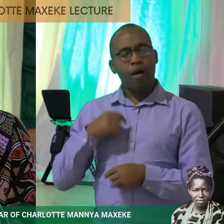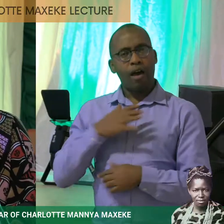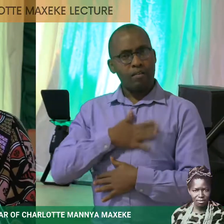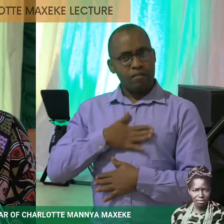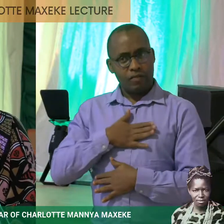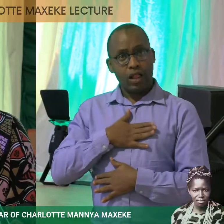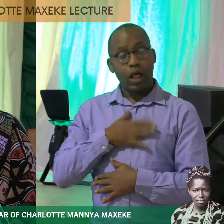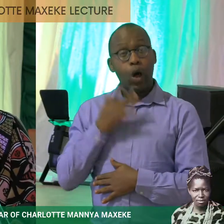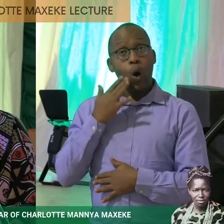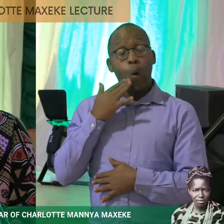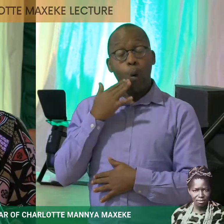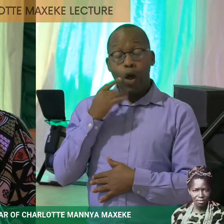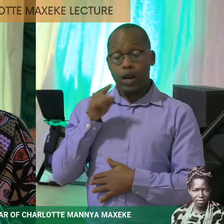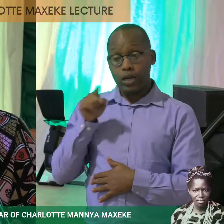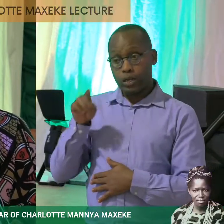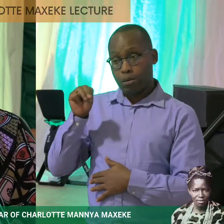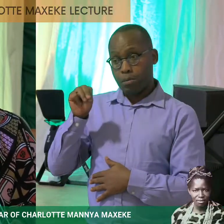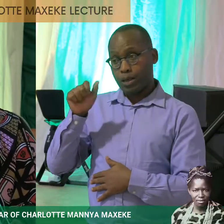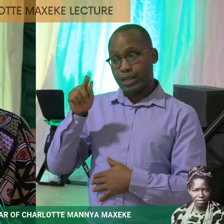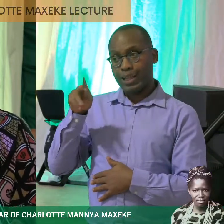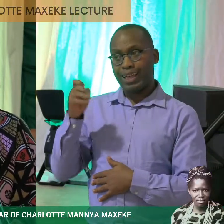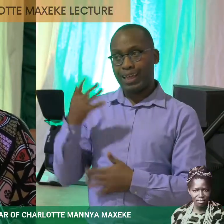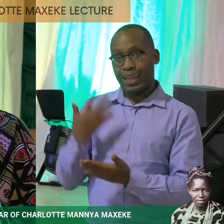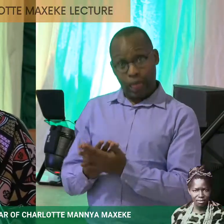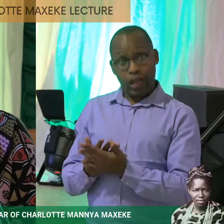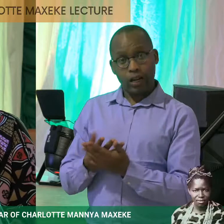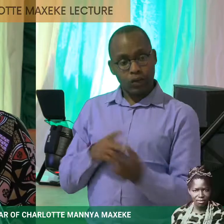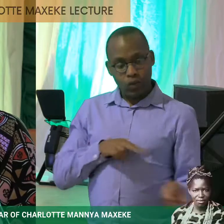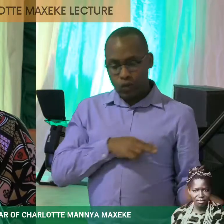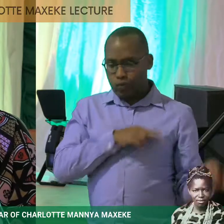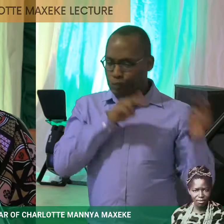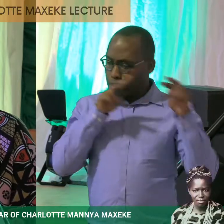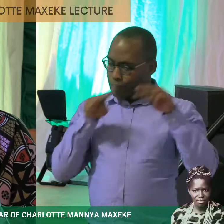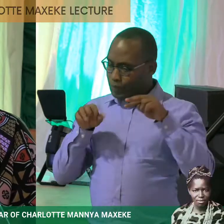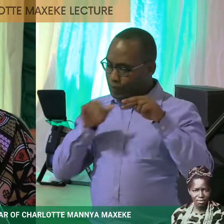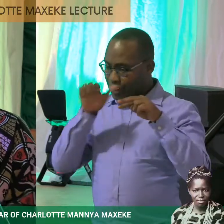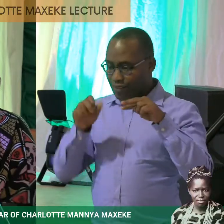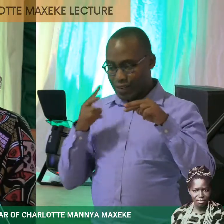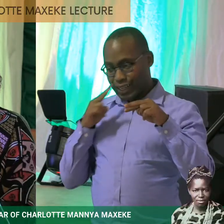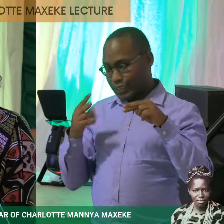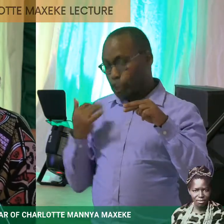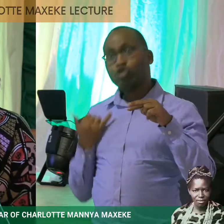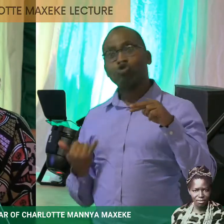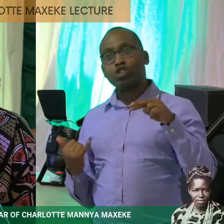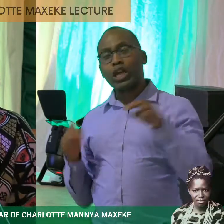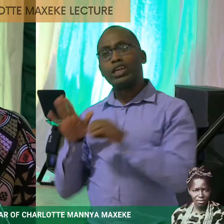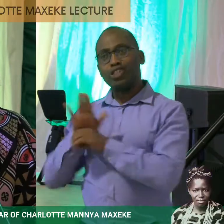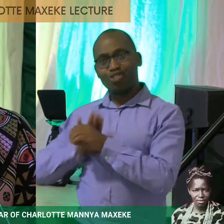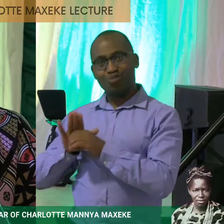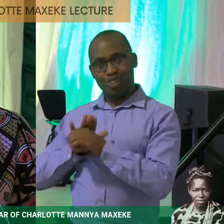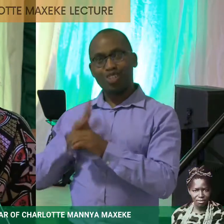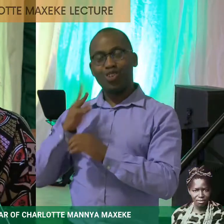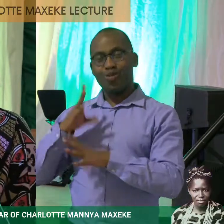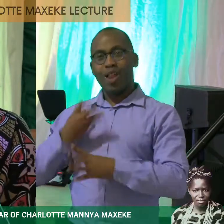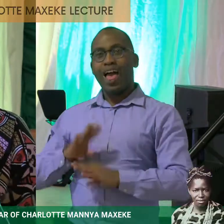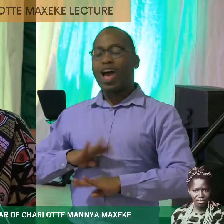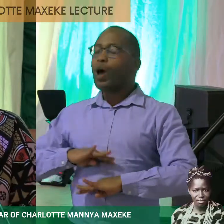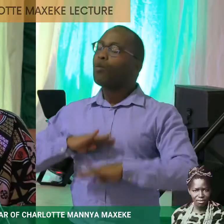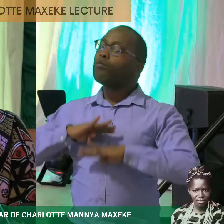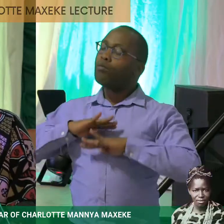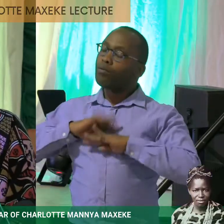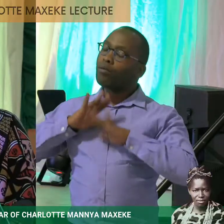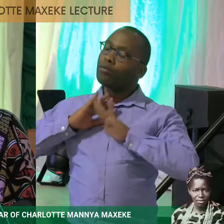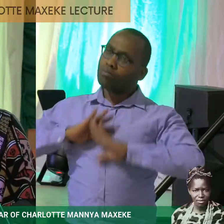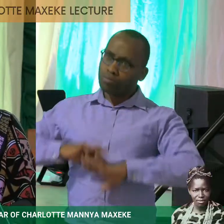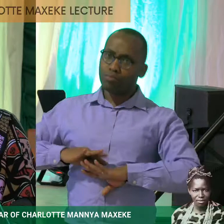esele ihanjiwe ukuphucula imeko yabantu abangamakhosikazi. Inani lamantombazana aphumelela